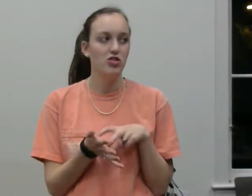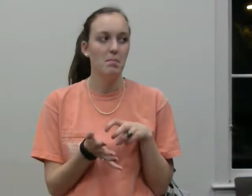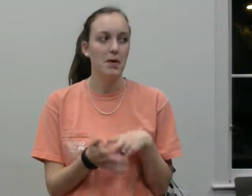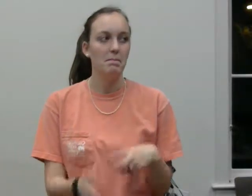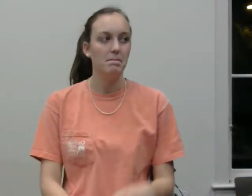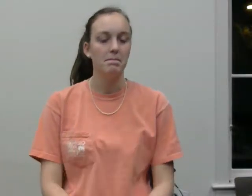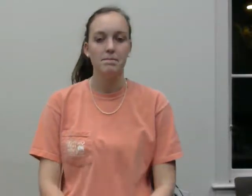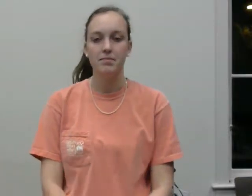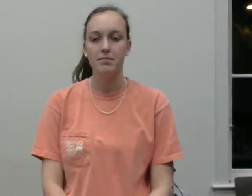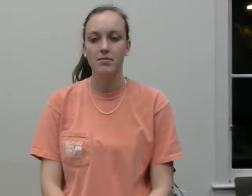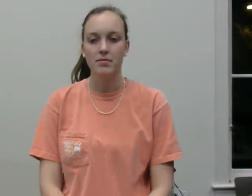Hold on, Mr. Boy.